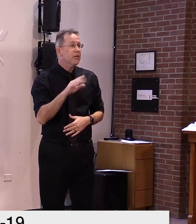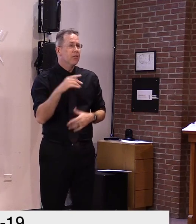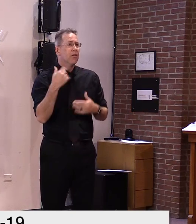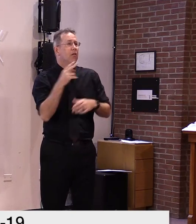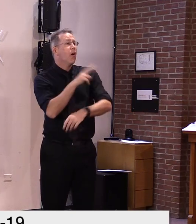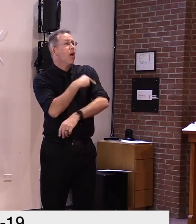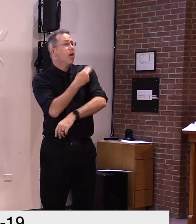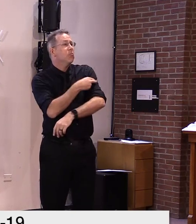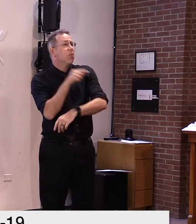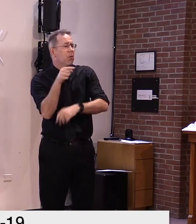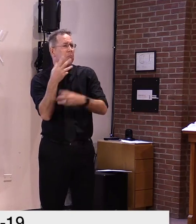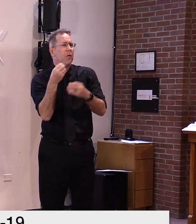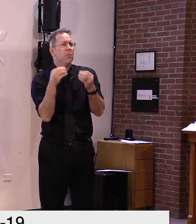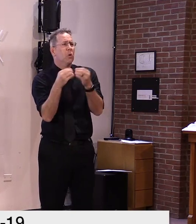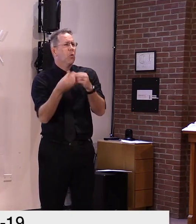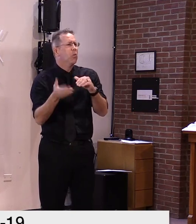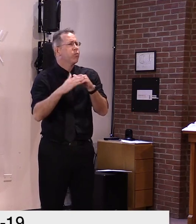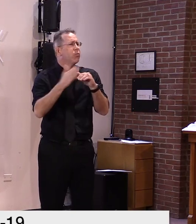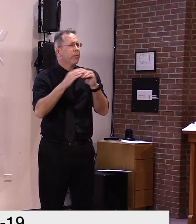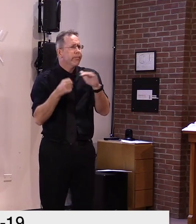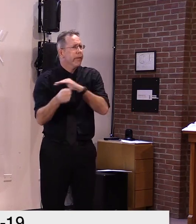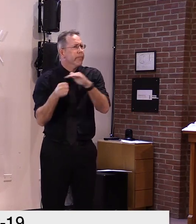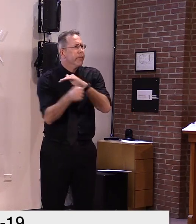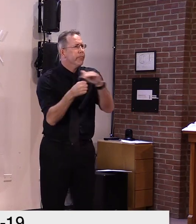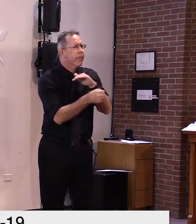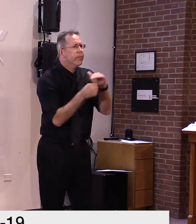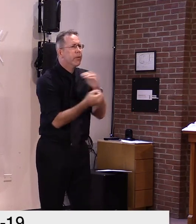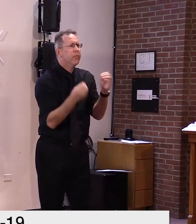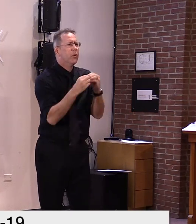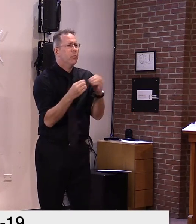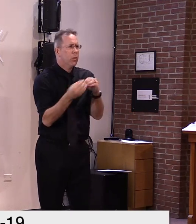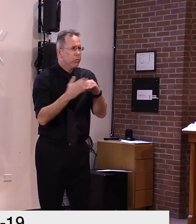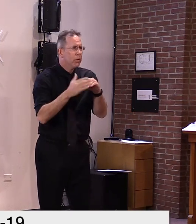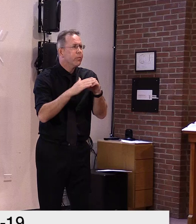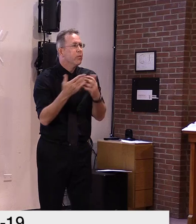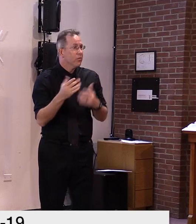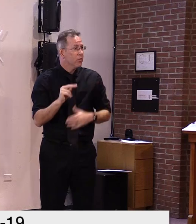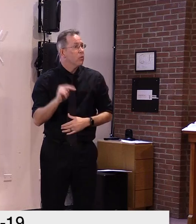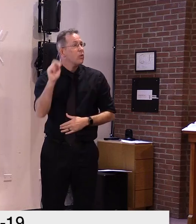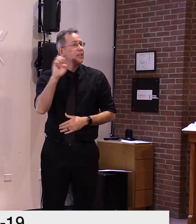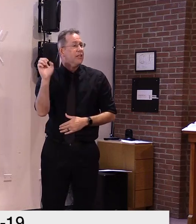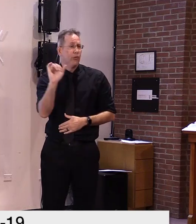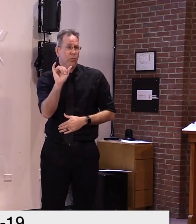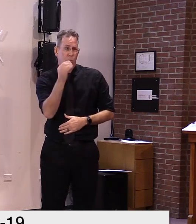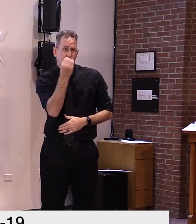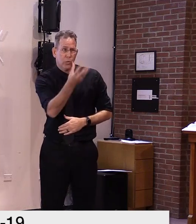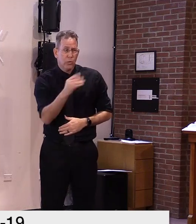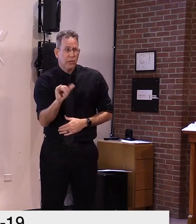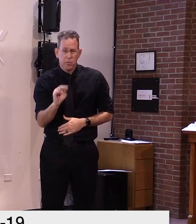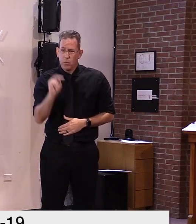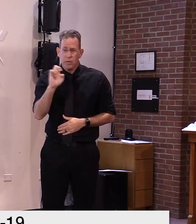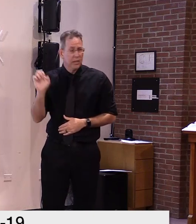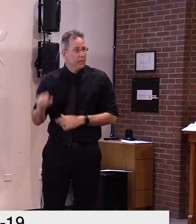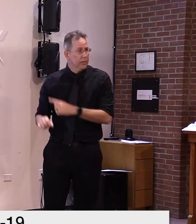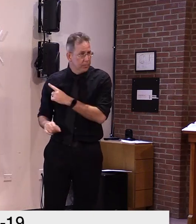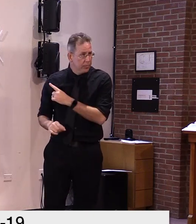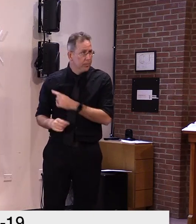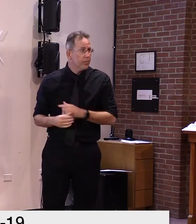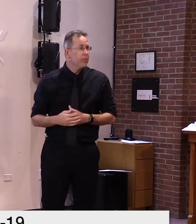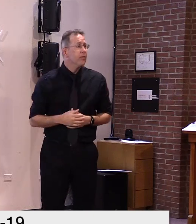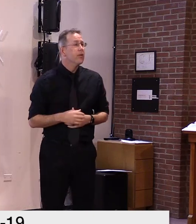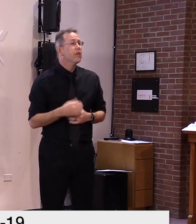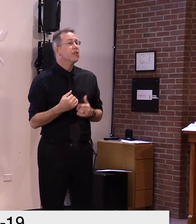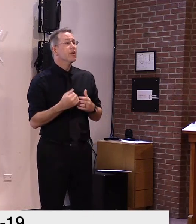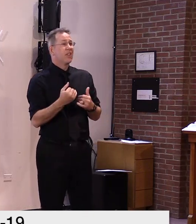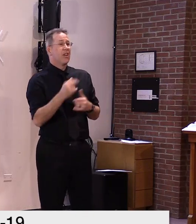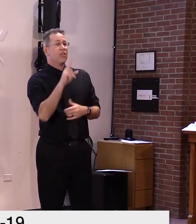well. We've also, as a country, surpassed 50,000 cases per day on a 7-day moving average, and that